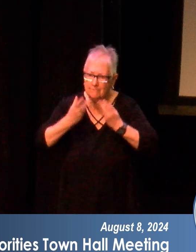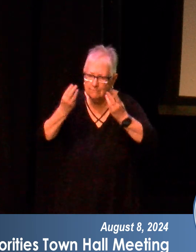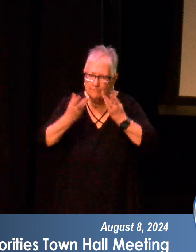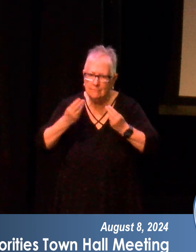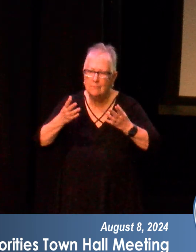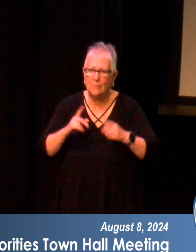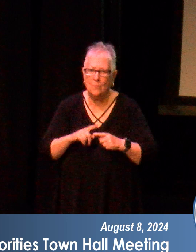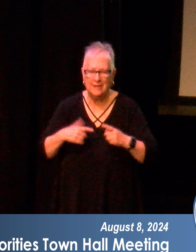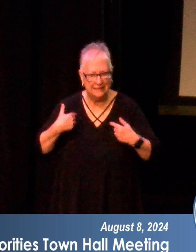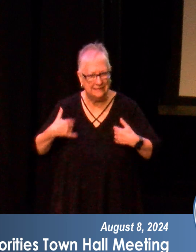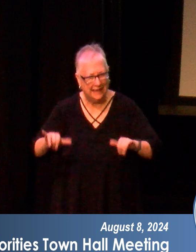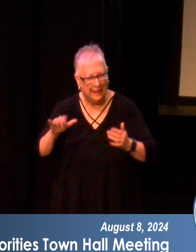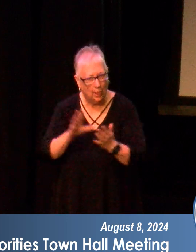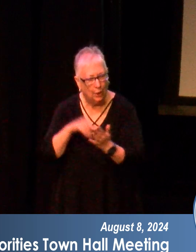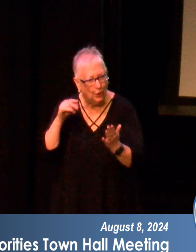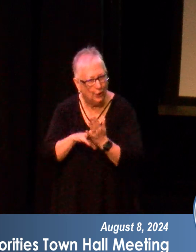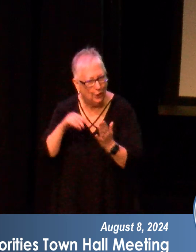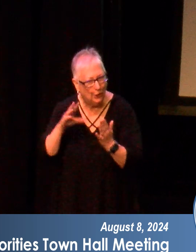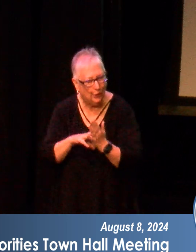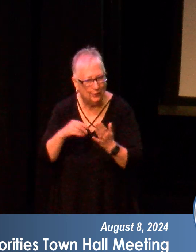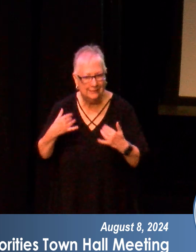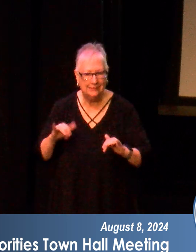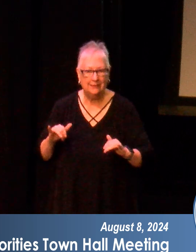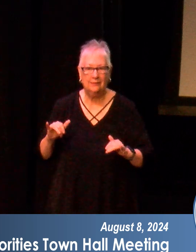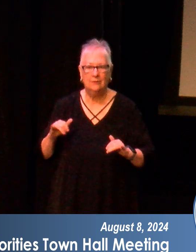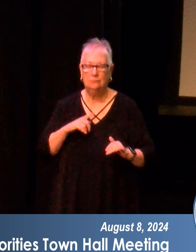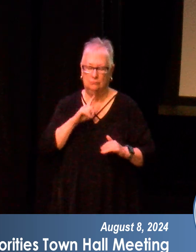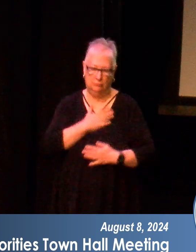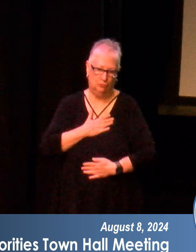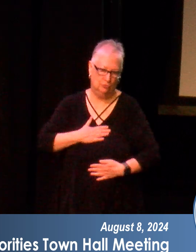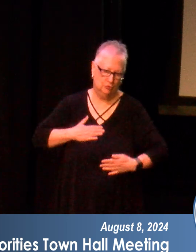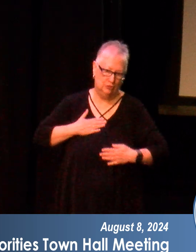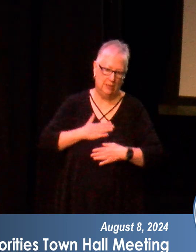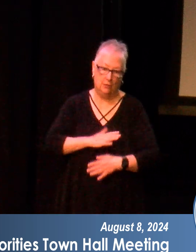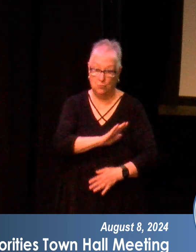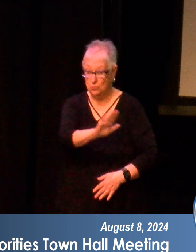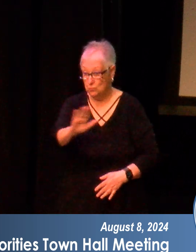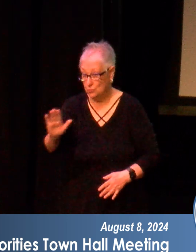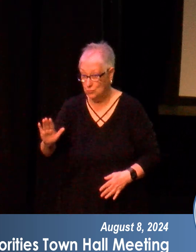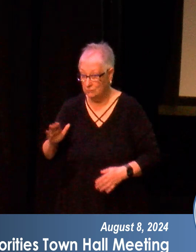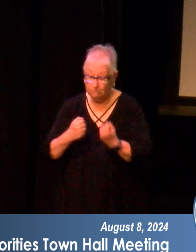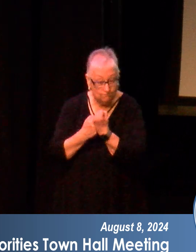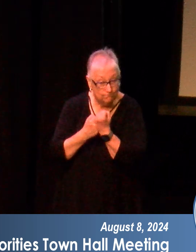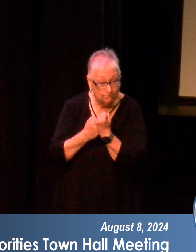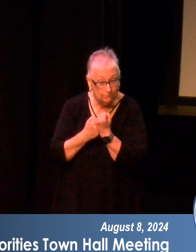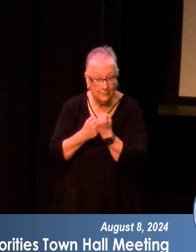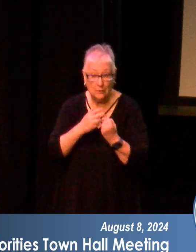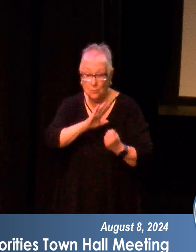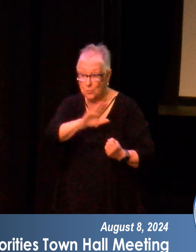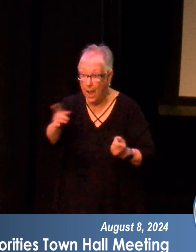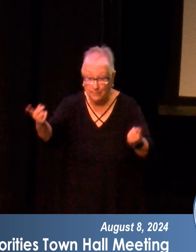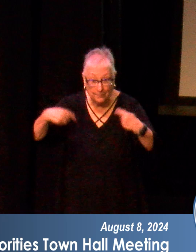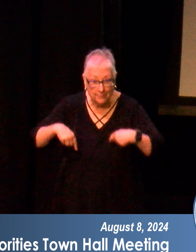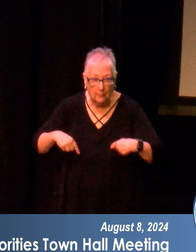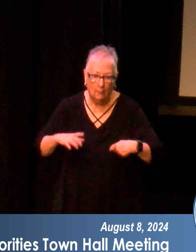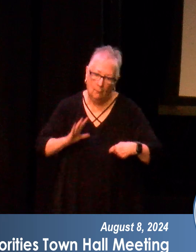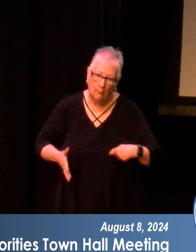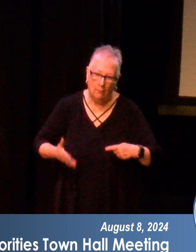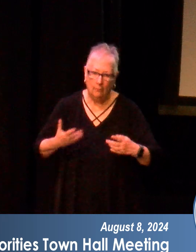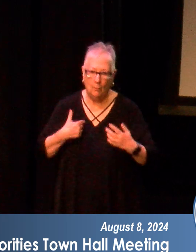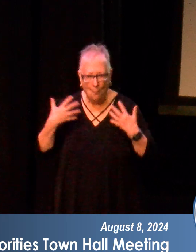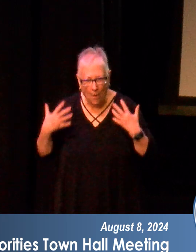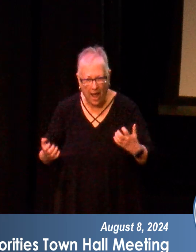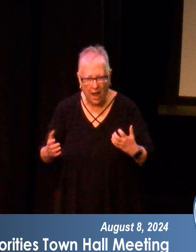progress. And so we very much appreciate your partnership, your being here. We're interested in your feedback, not just